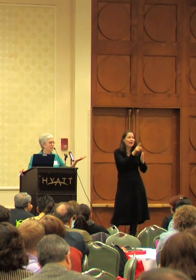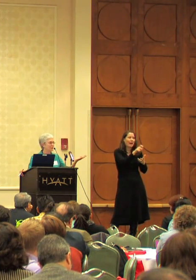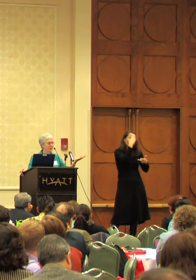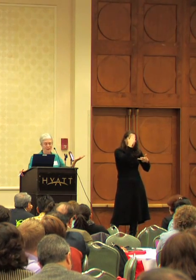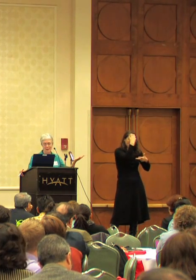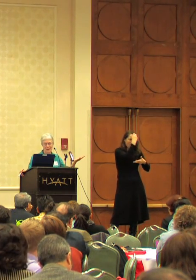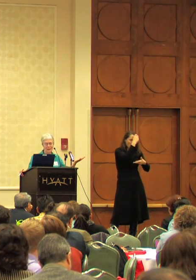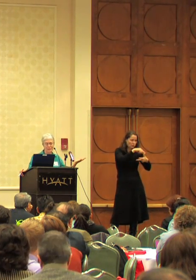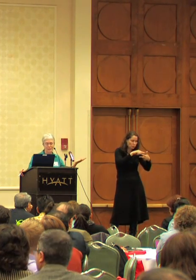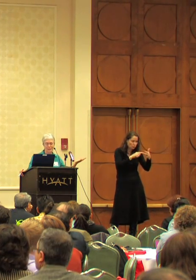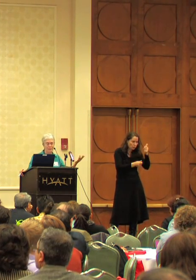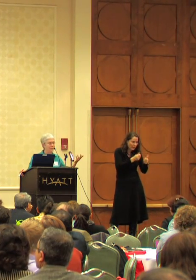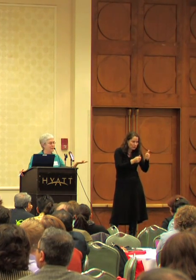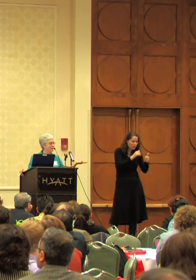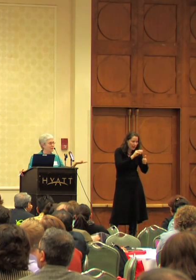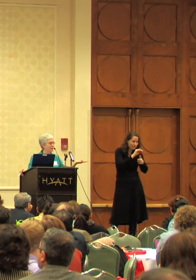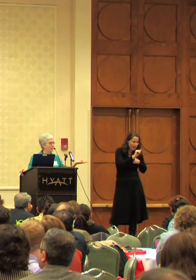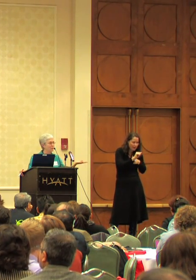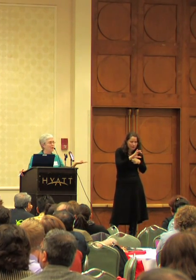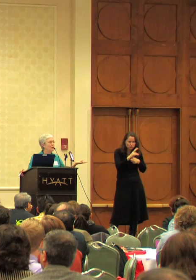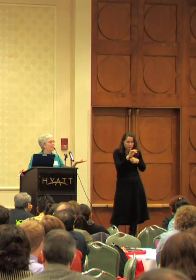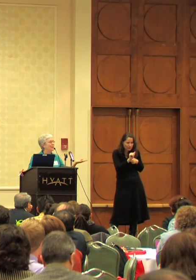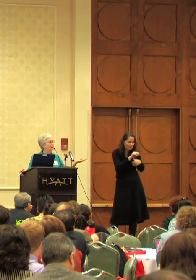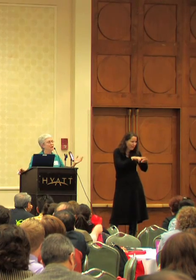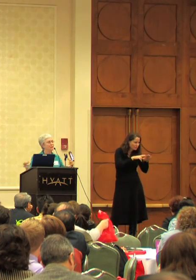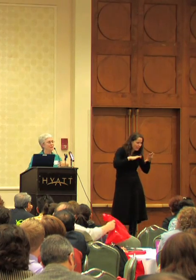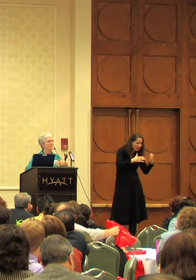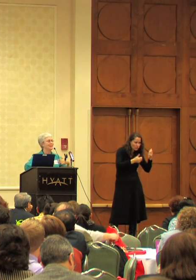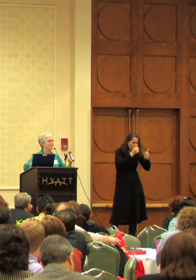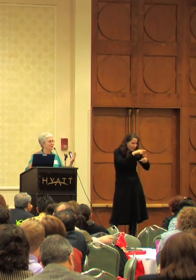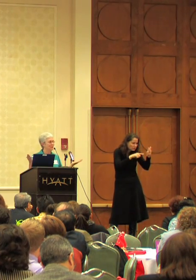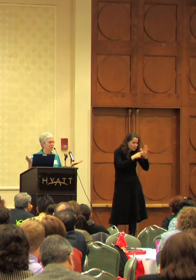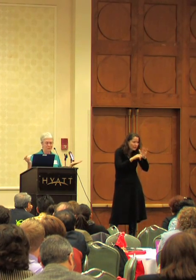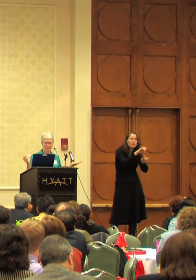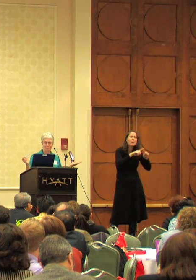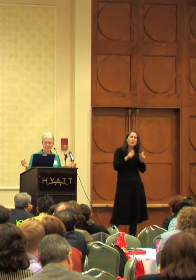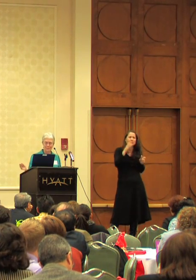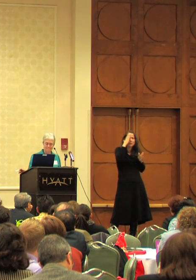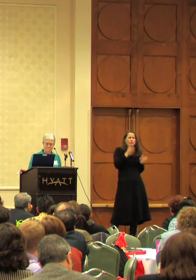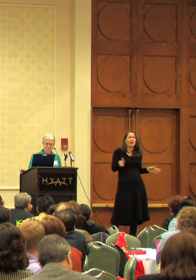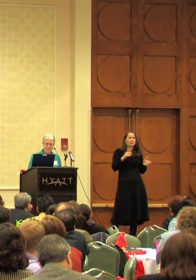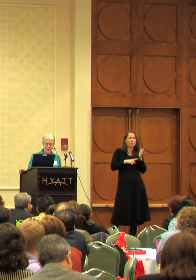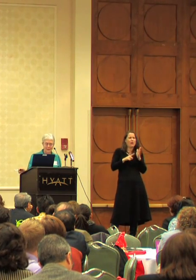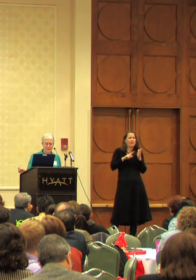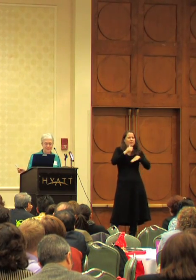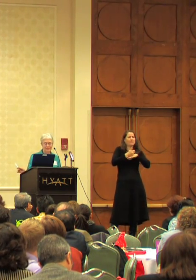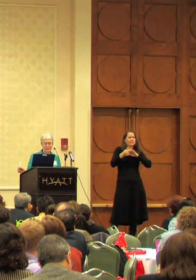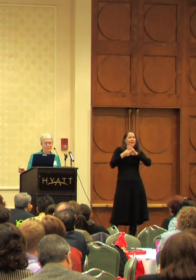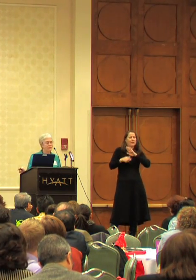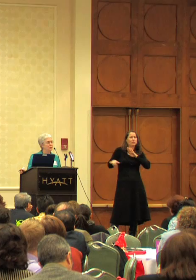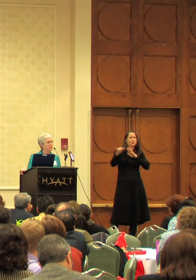from which IMIA, CHIA, or National Council, but you have to know the standards in general. And